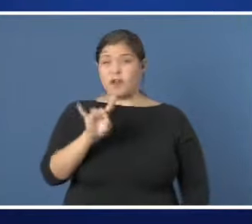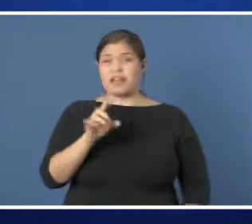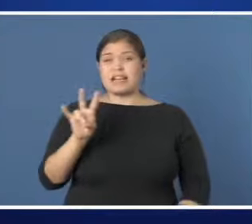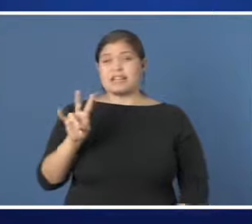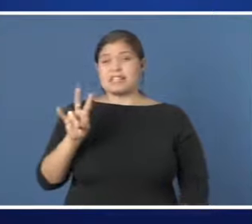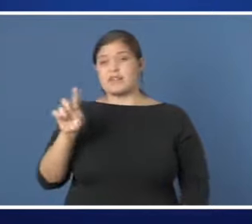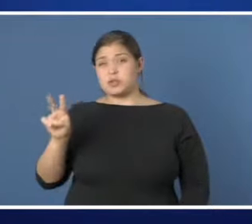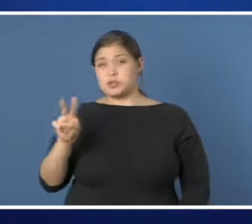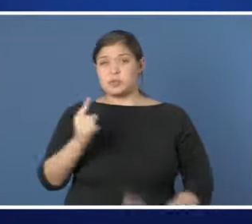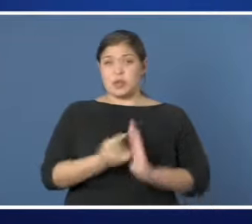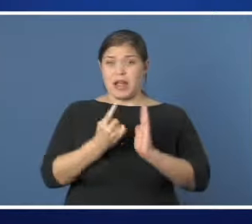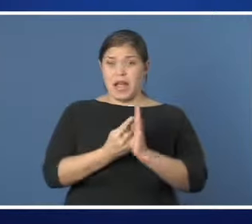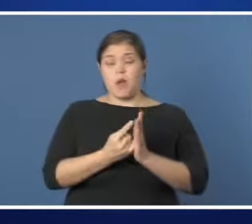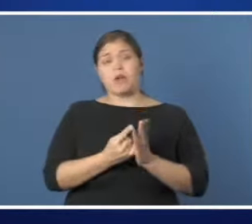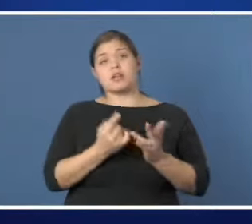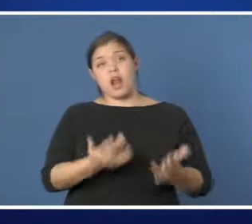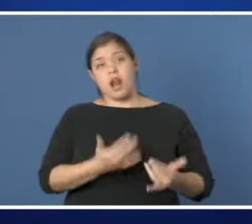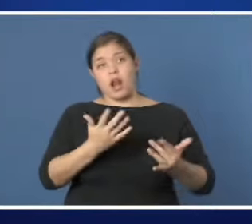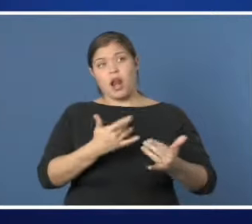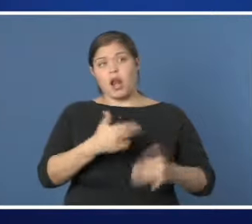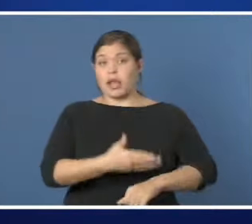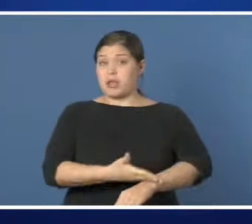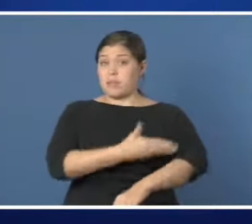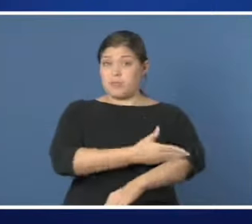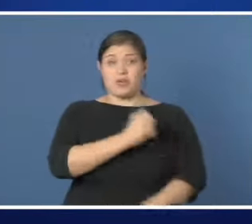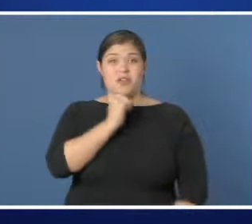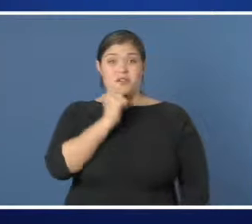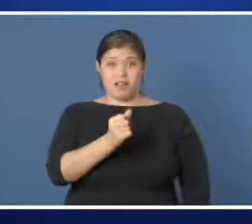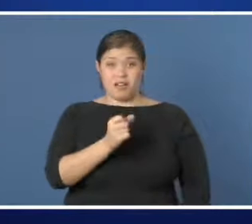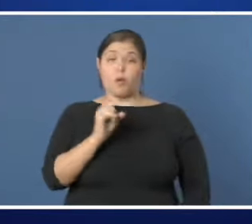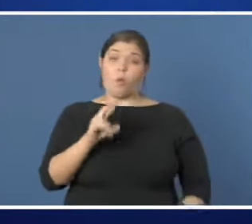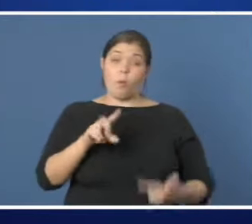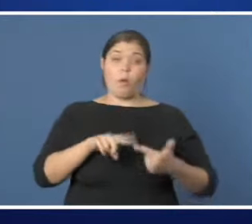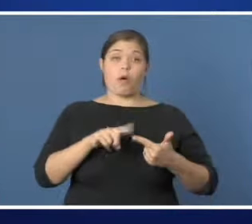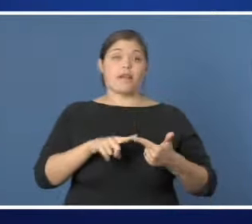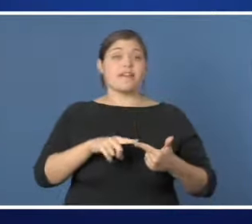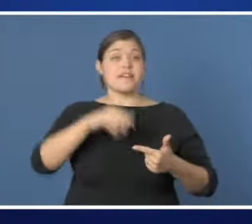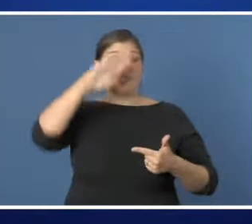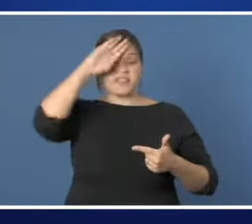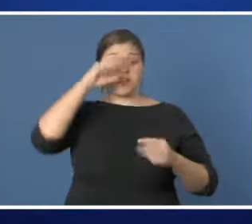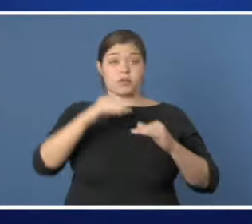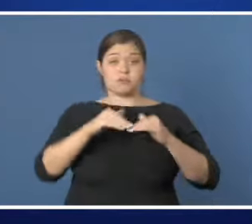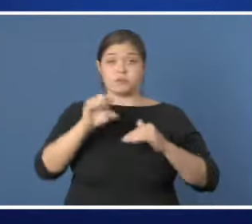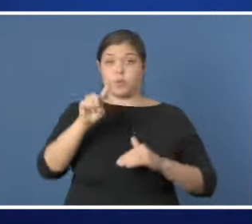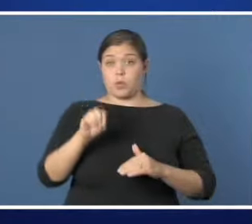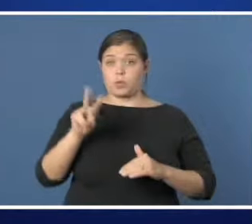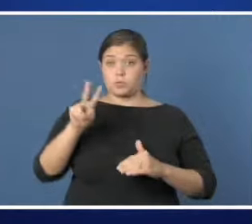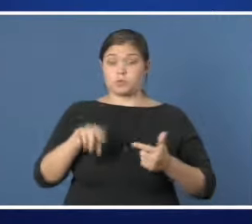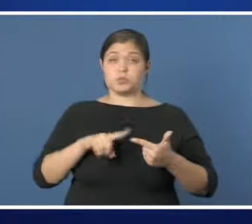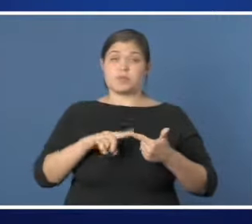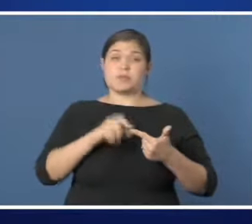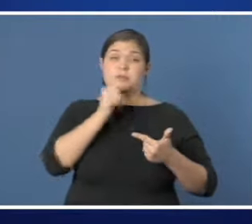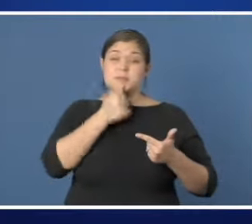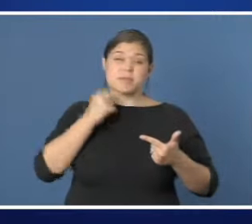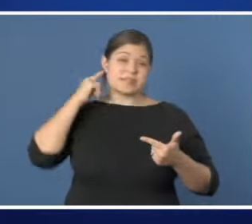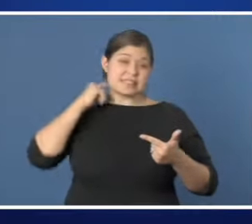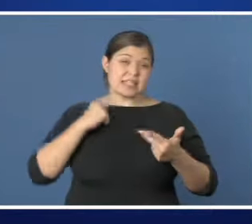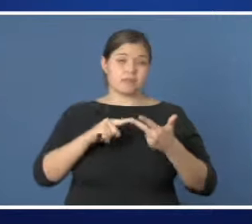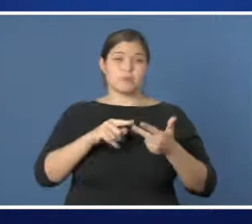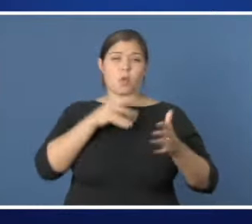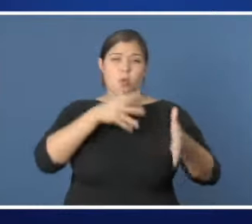not improve in 48 to 72 hours or if fever over 102 degrees